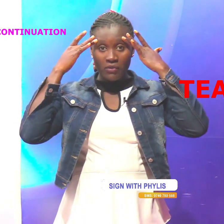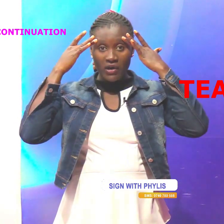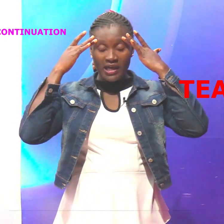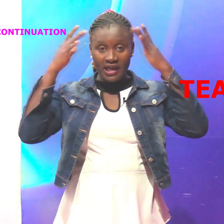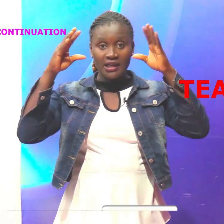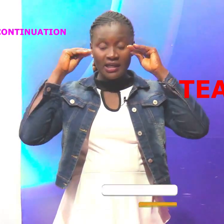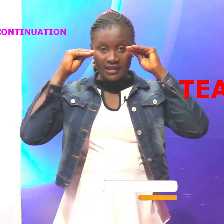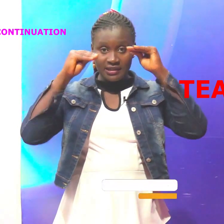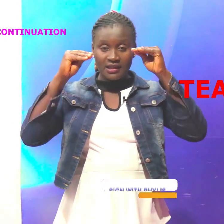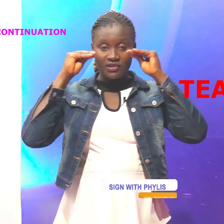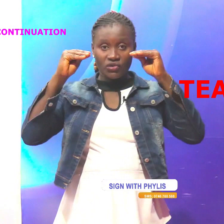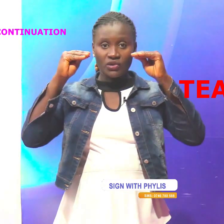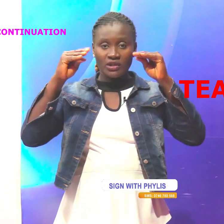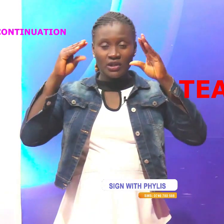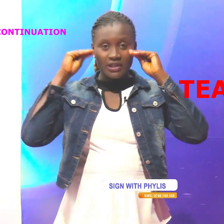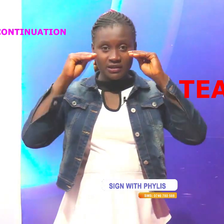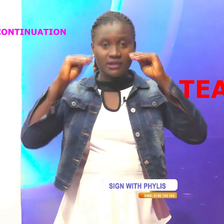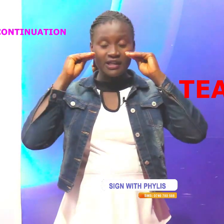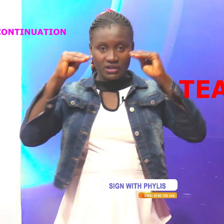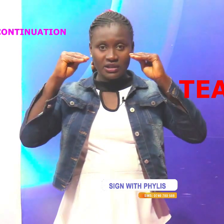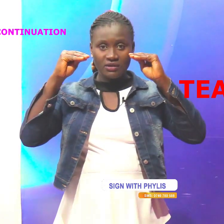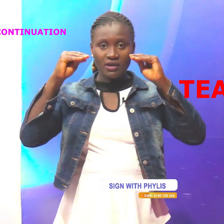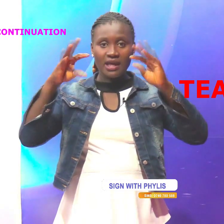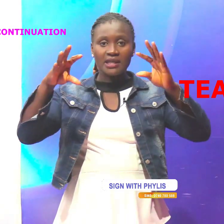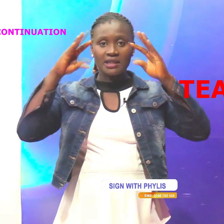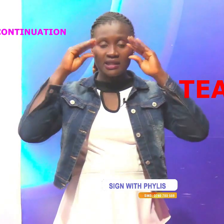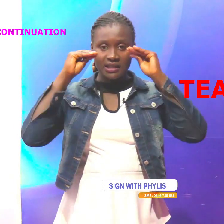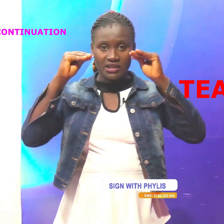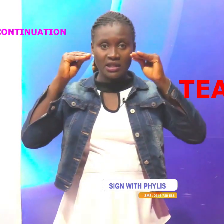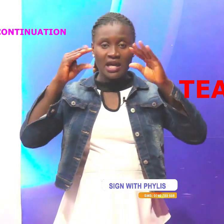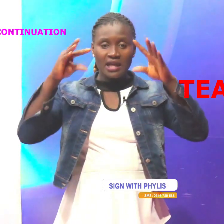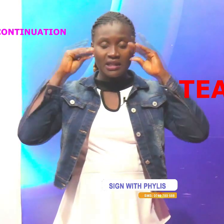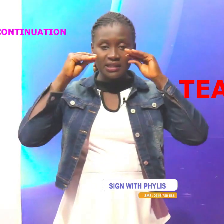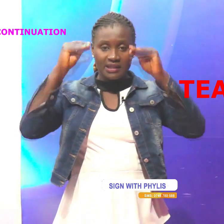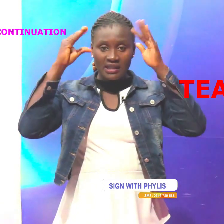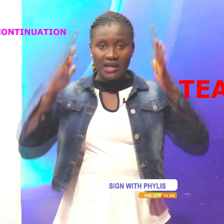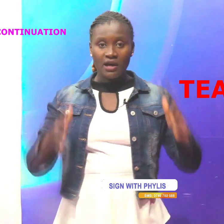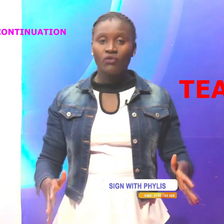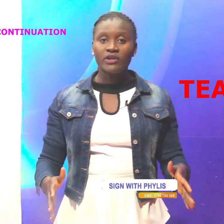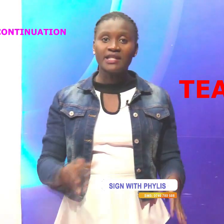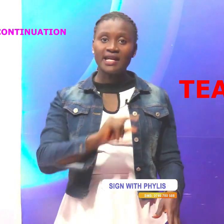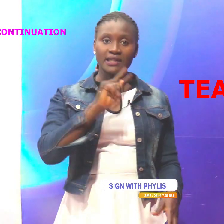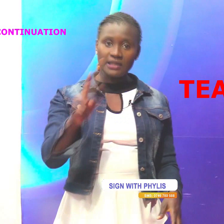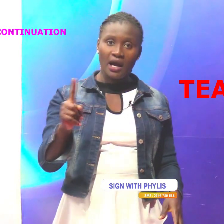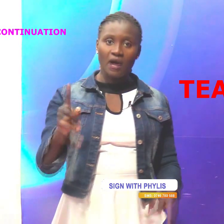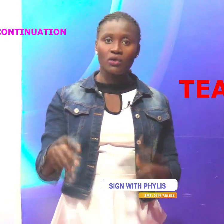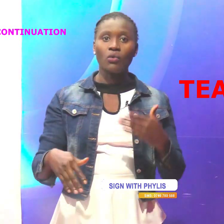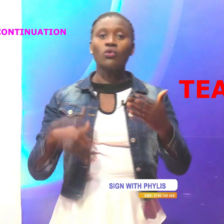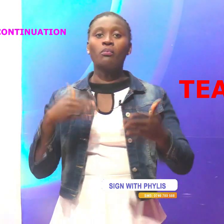head. Teach. Teach. Okay, this is teach. And this is teacher. When it is a teacher, you